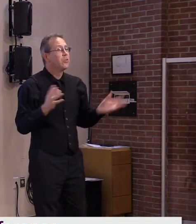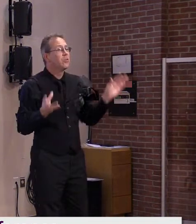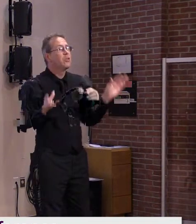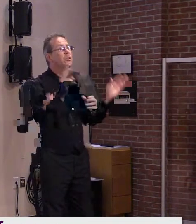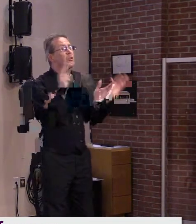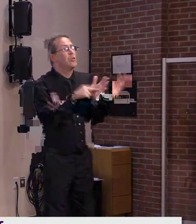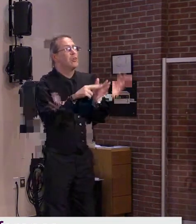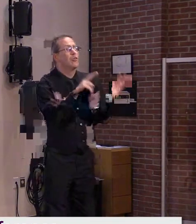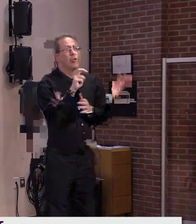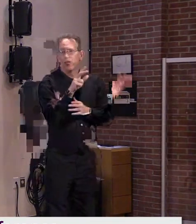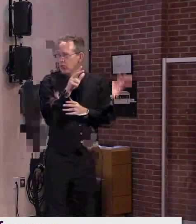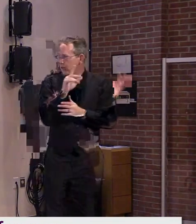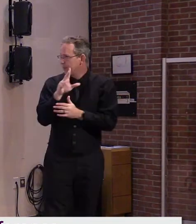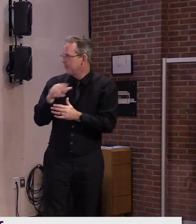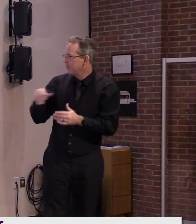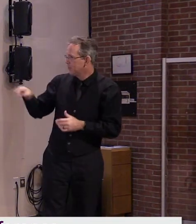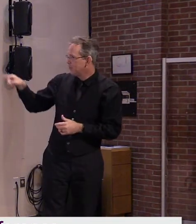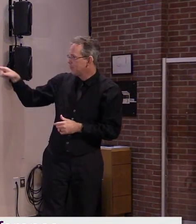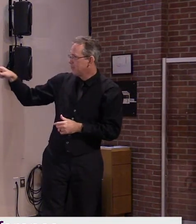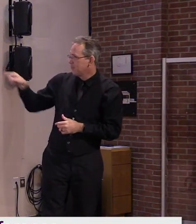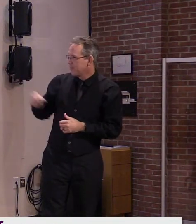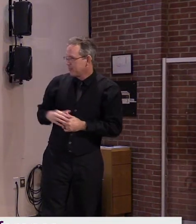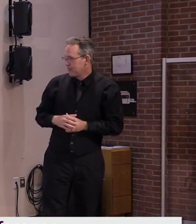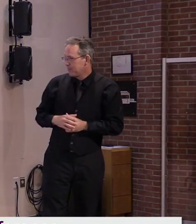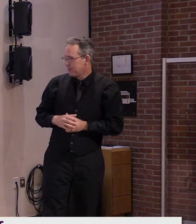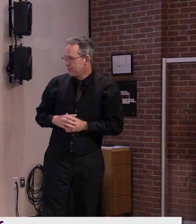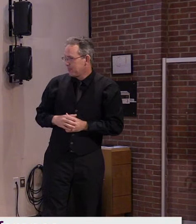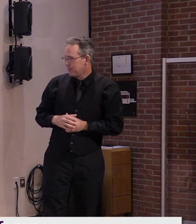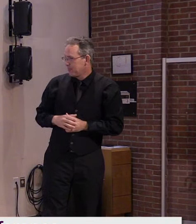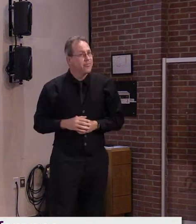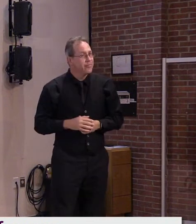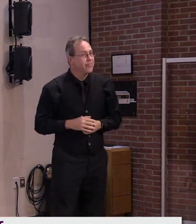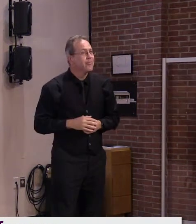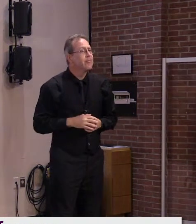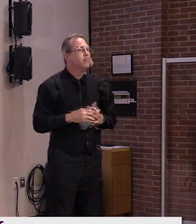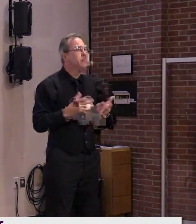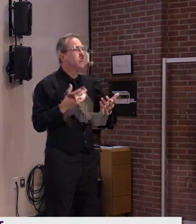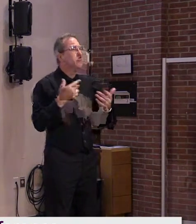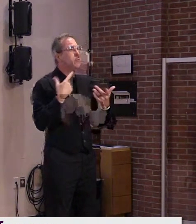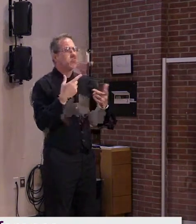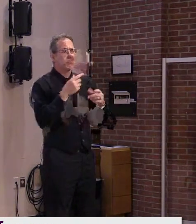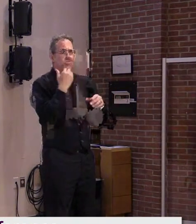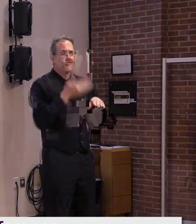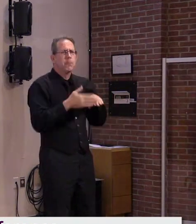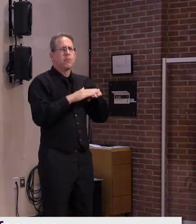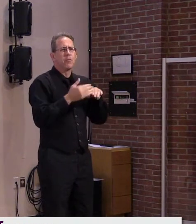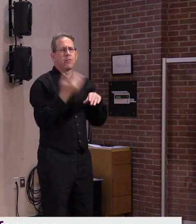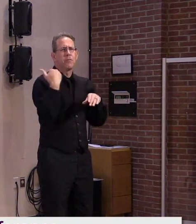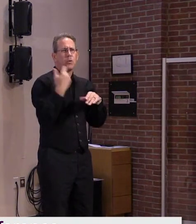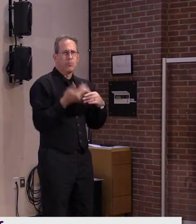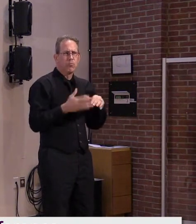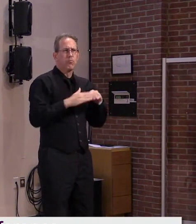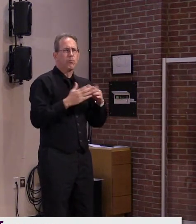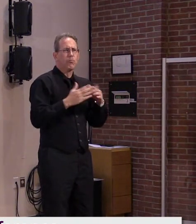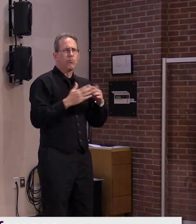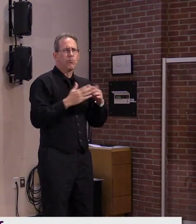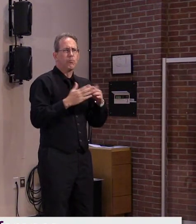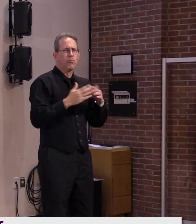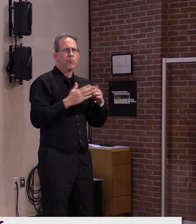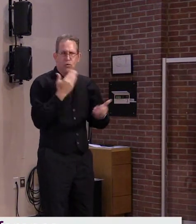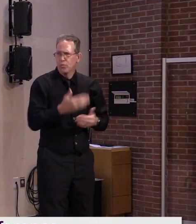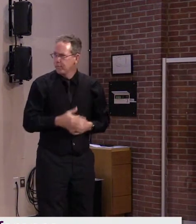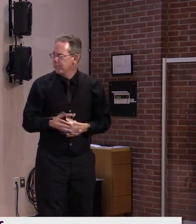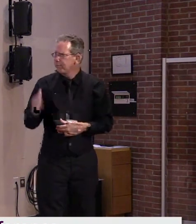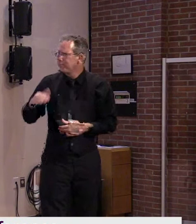2,239 people this week, up about 4.4% over last week. And then when we look at the vaccination scorecard, you can see in most of the